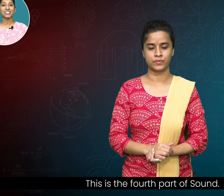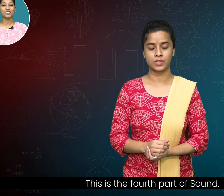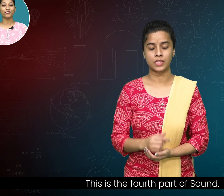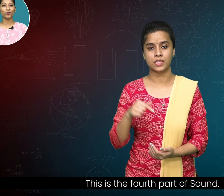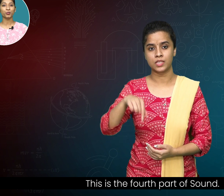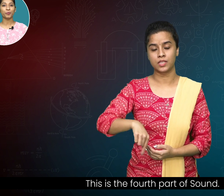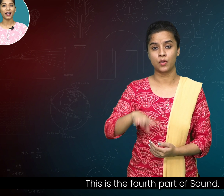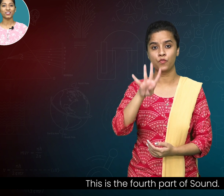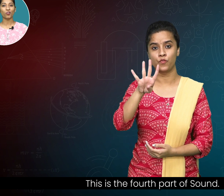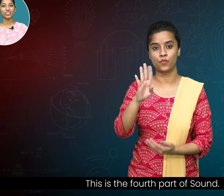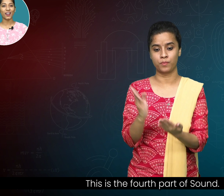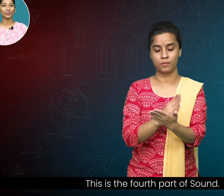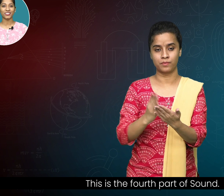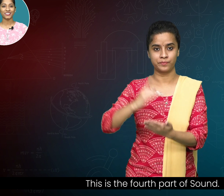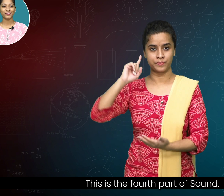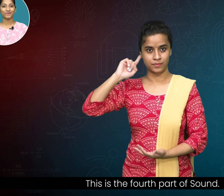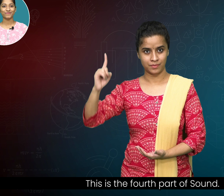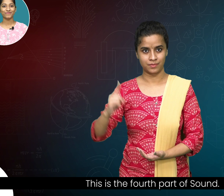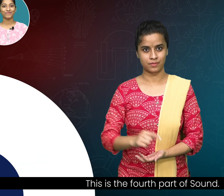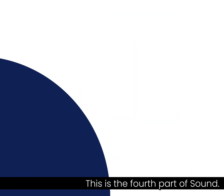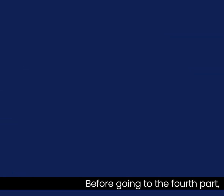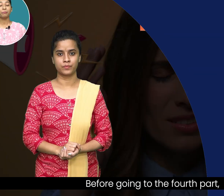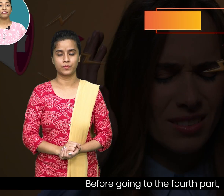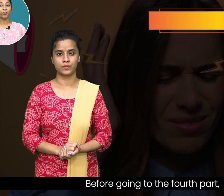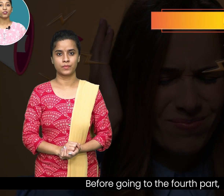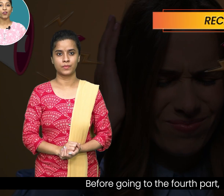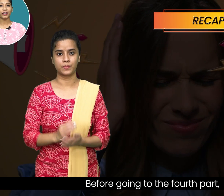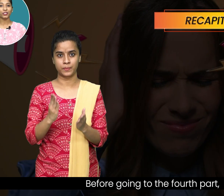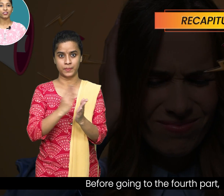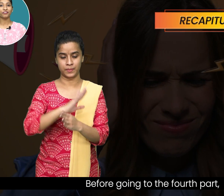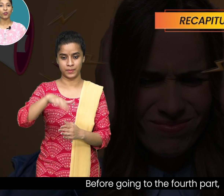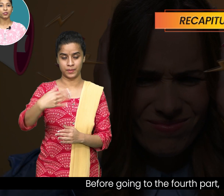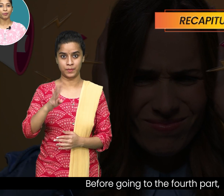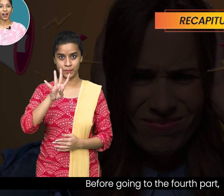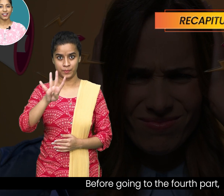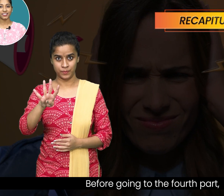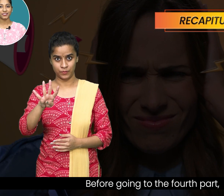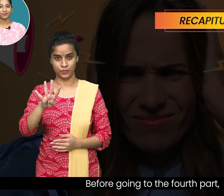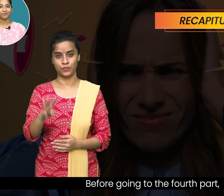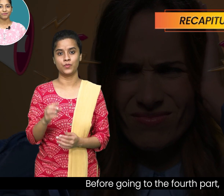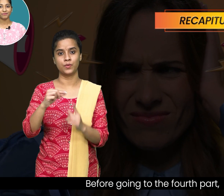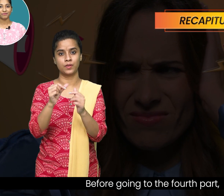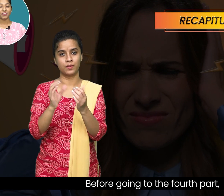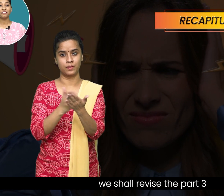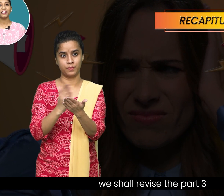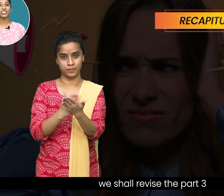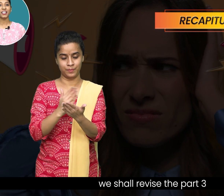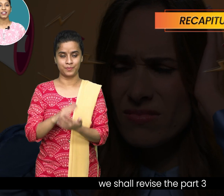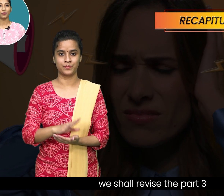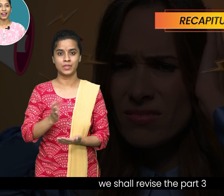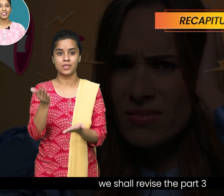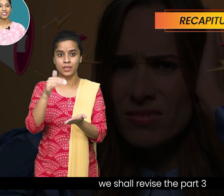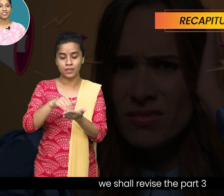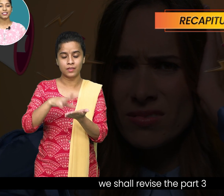This is the fourth part of sound. Before going to the fourth part, we